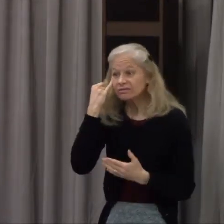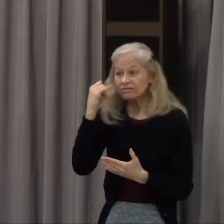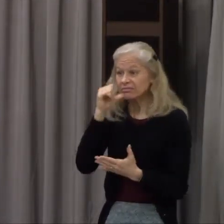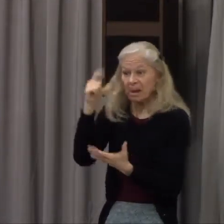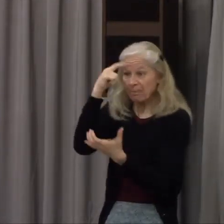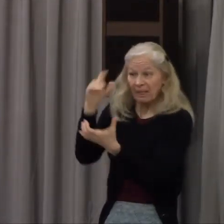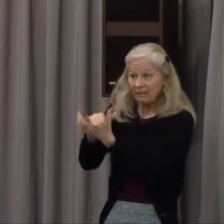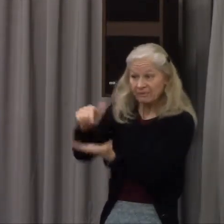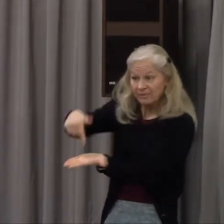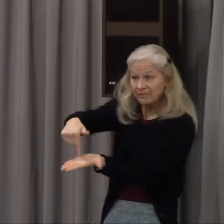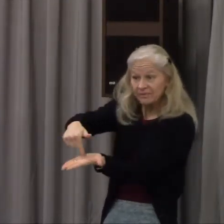from?